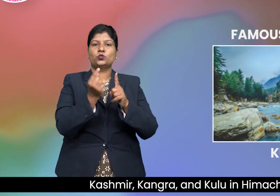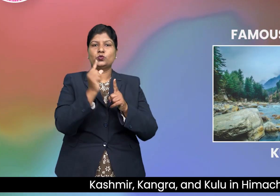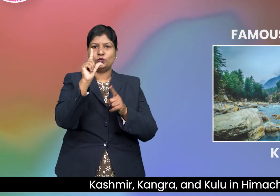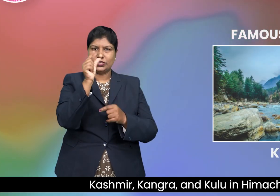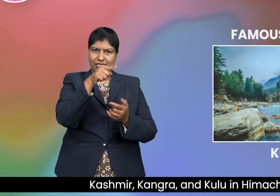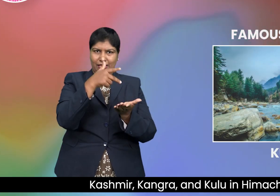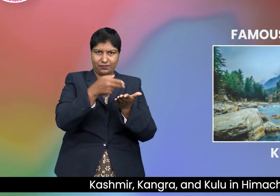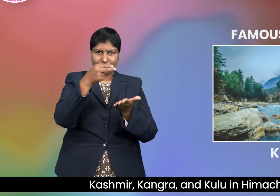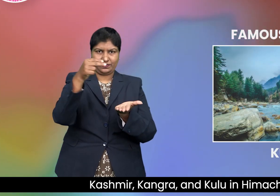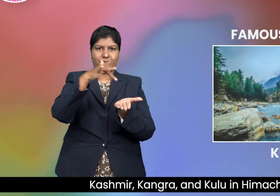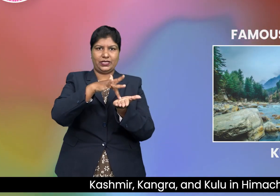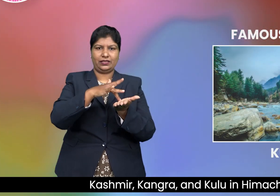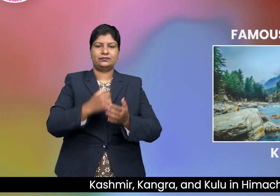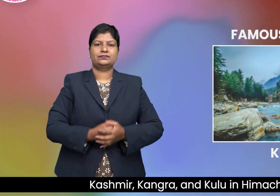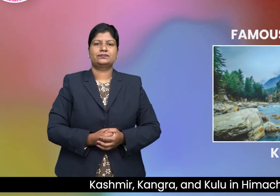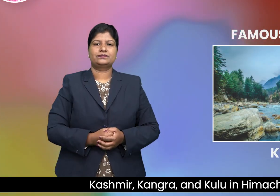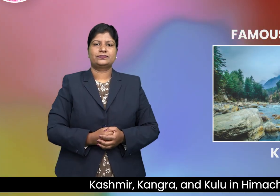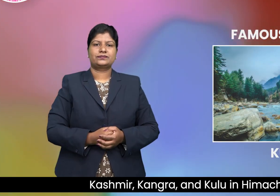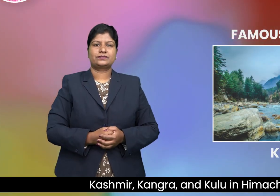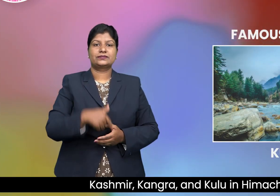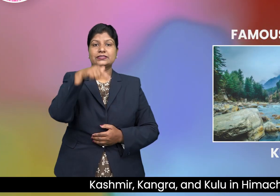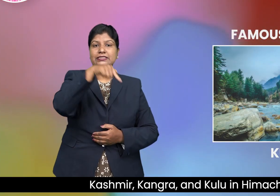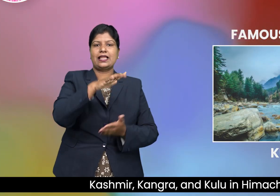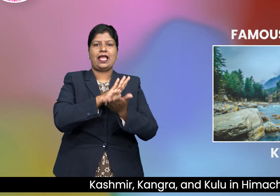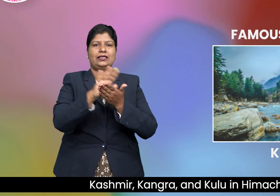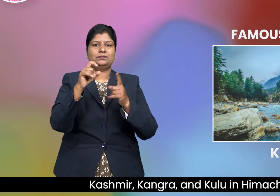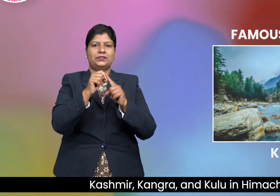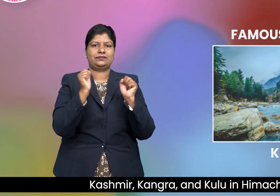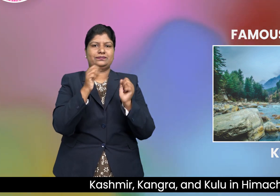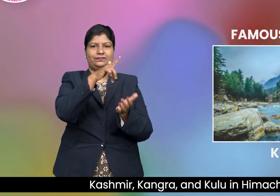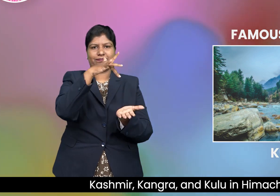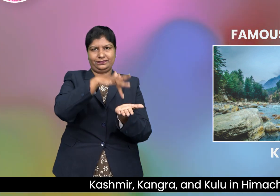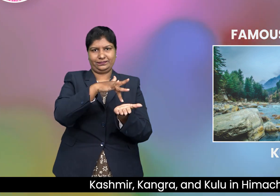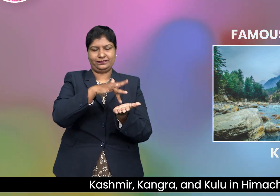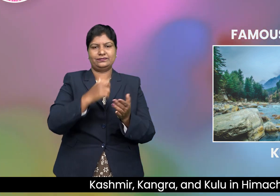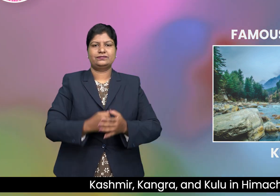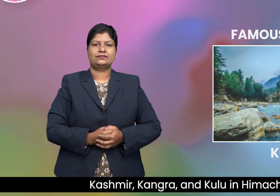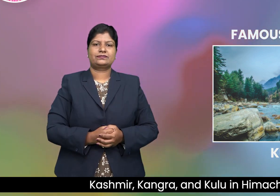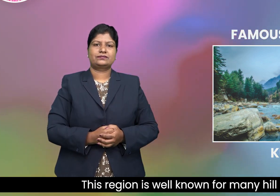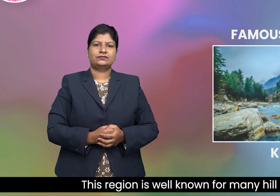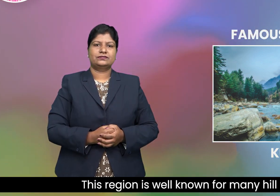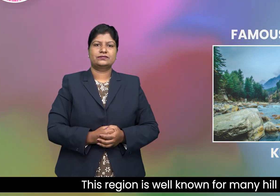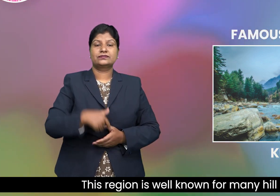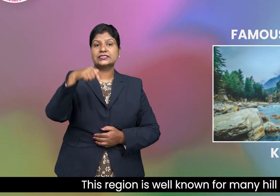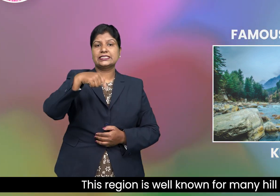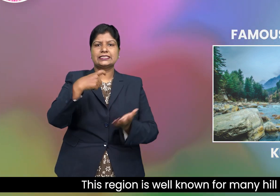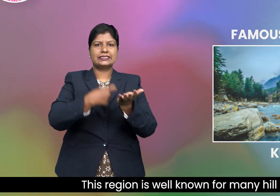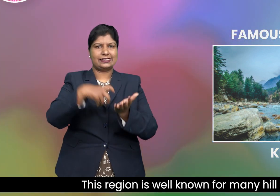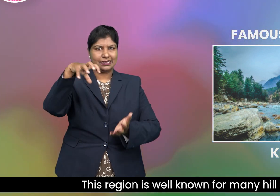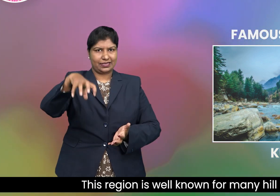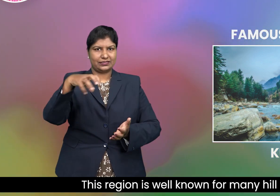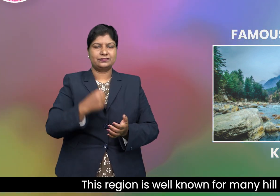in Himachal Pradesh this region